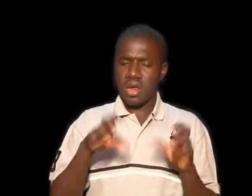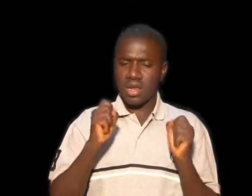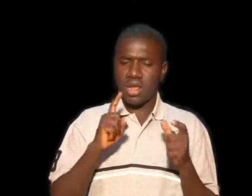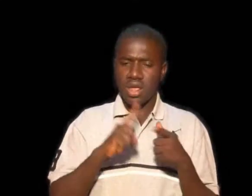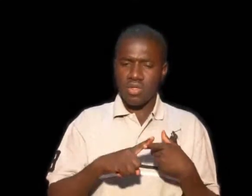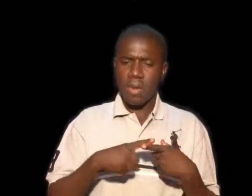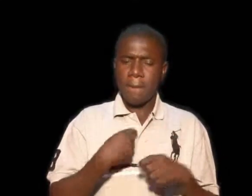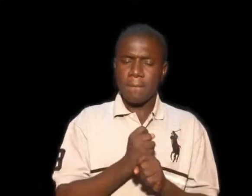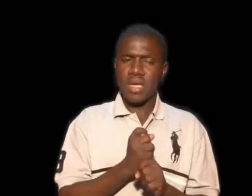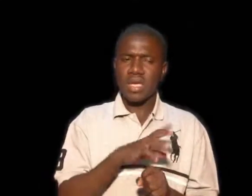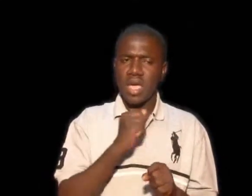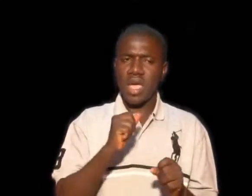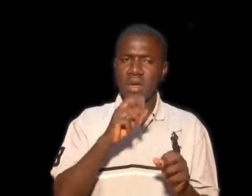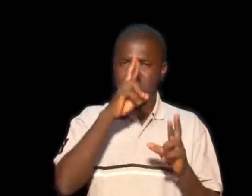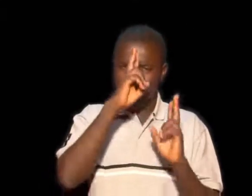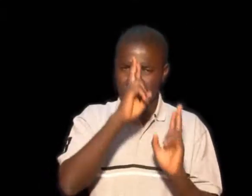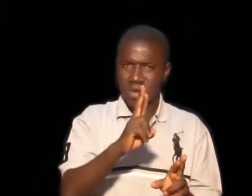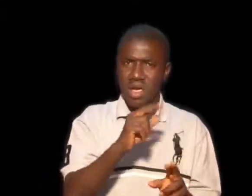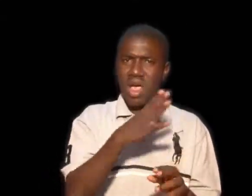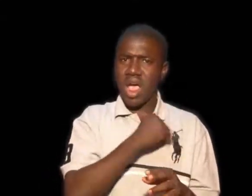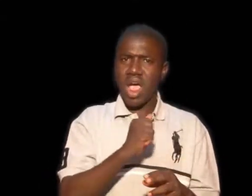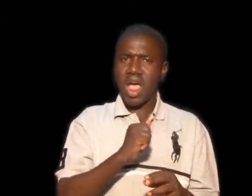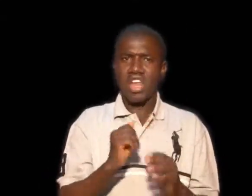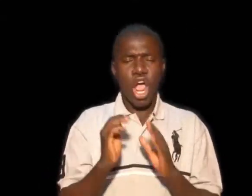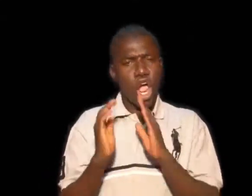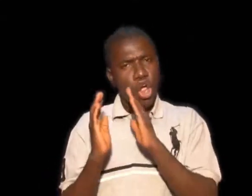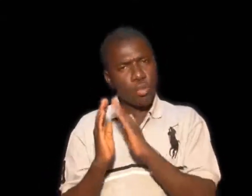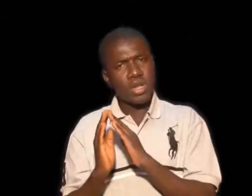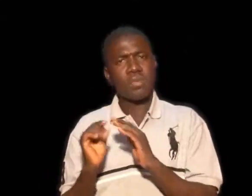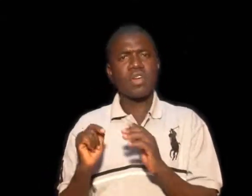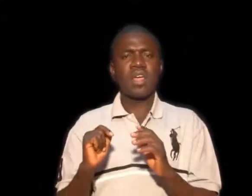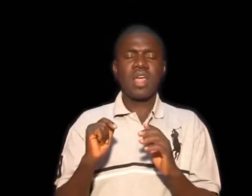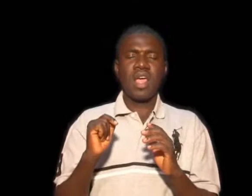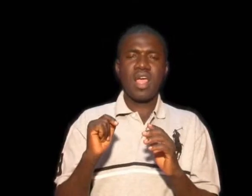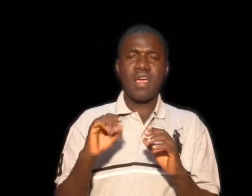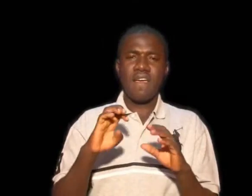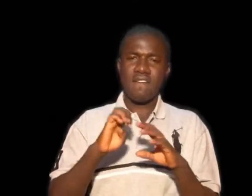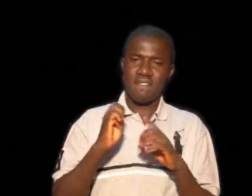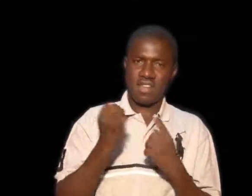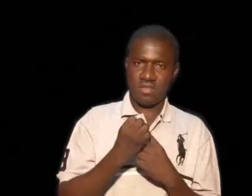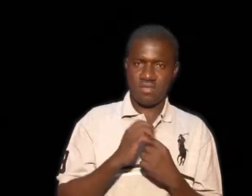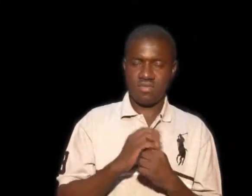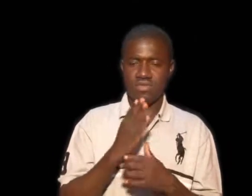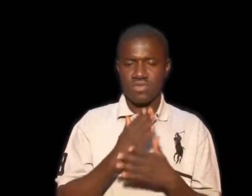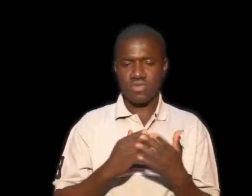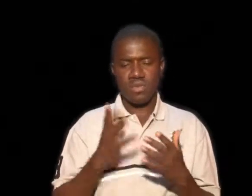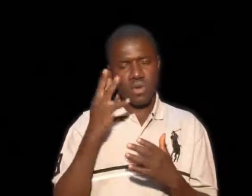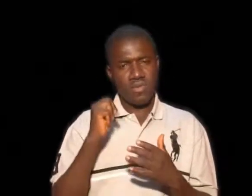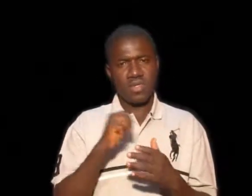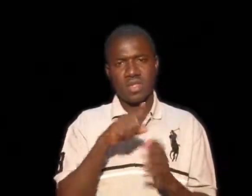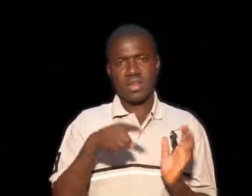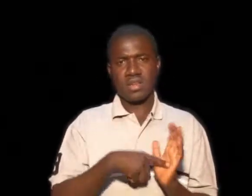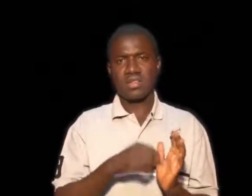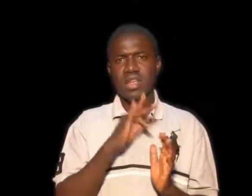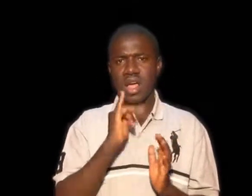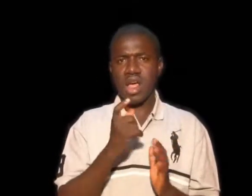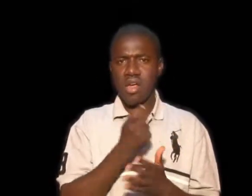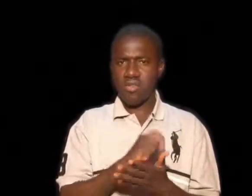can take to foster a respectful and accommodating environment for persons with disabilities. Below are guidelines